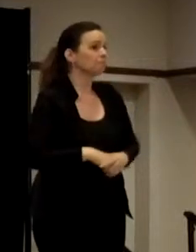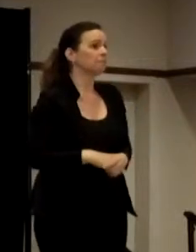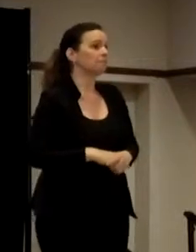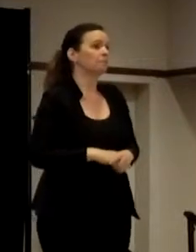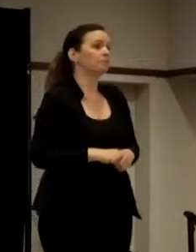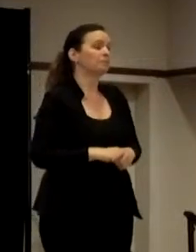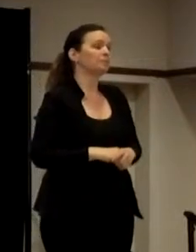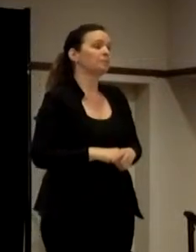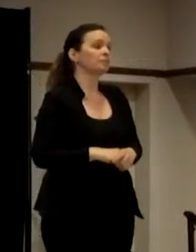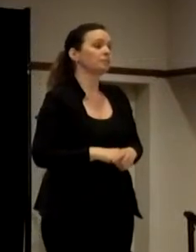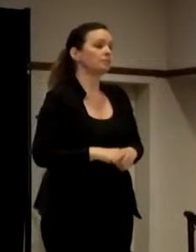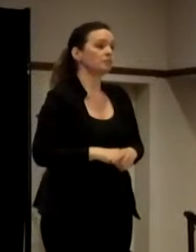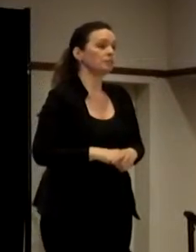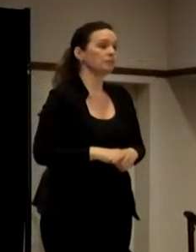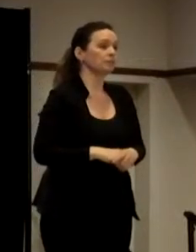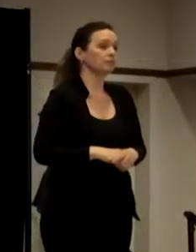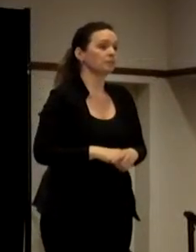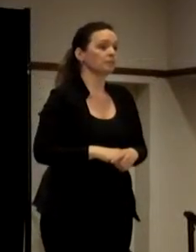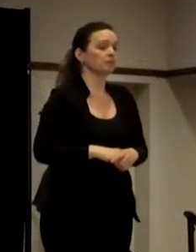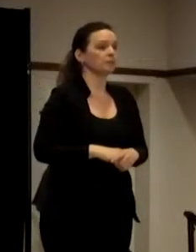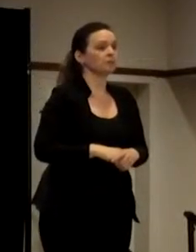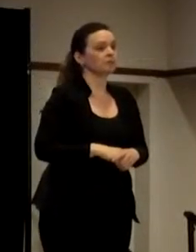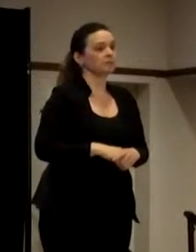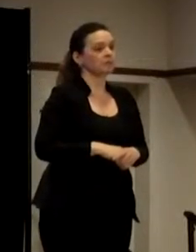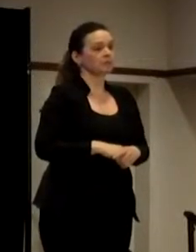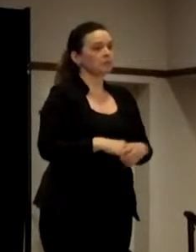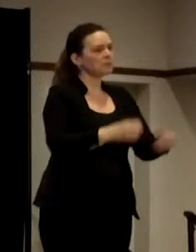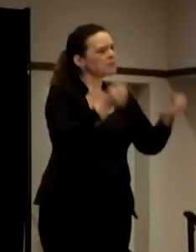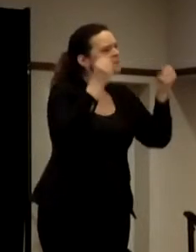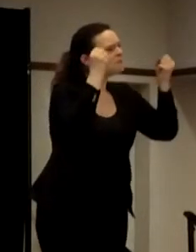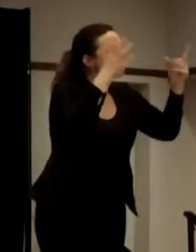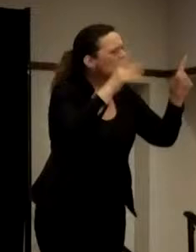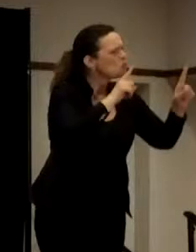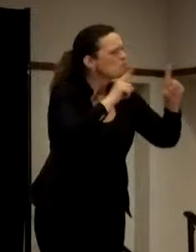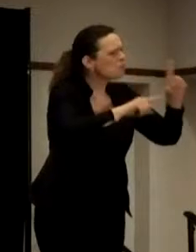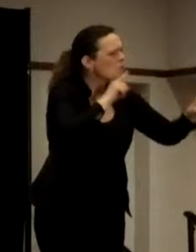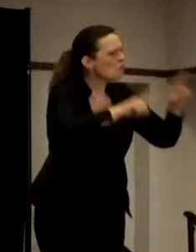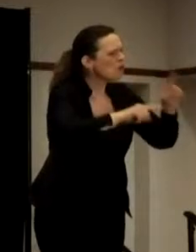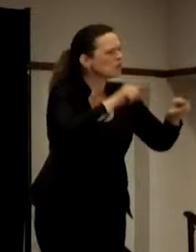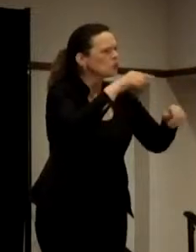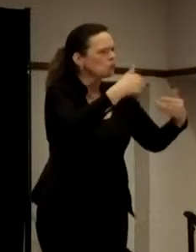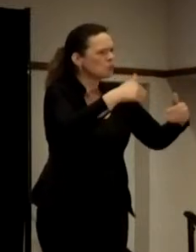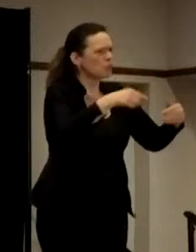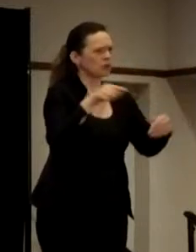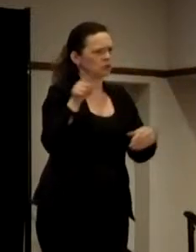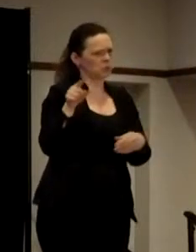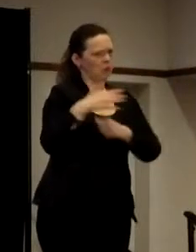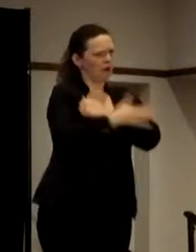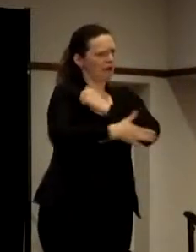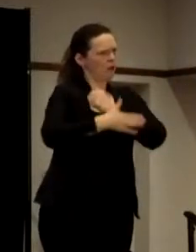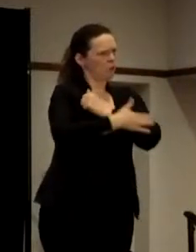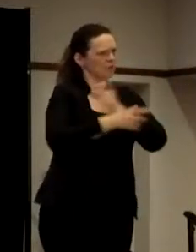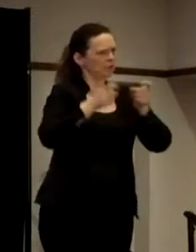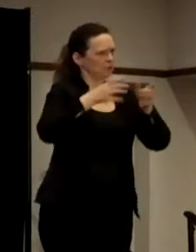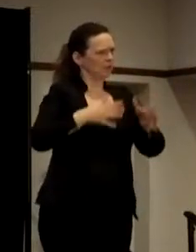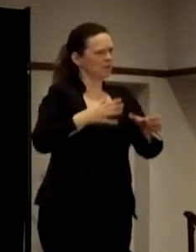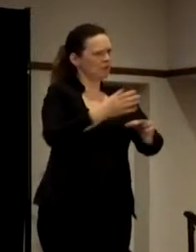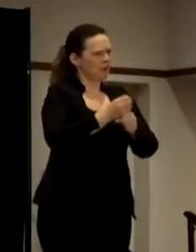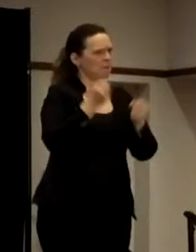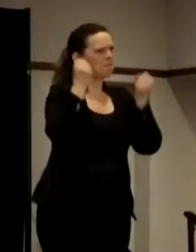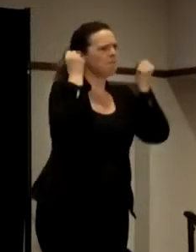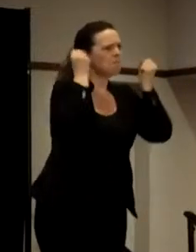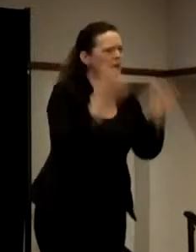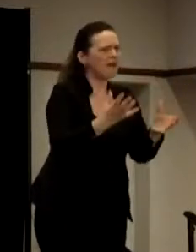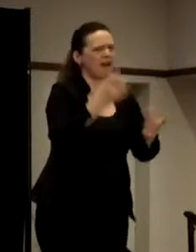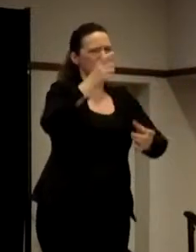There's been a lot of reporting that county executives were called over the weekend by Larry Schwartz, an aide to the governor. Did you receive one of those phone calls?